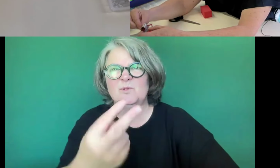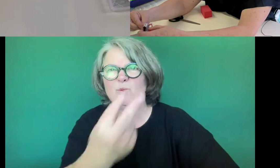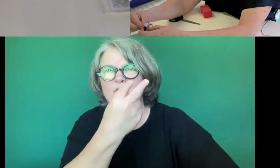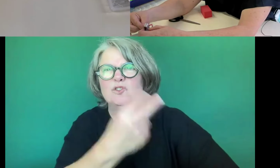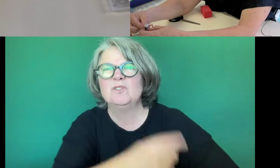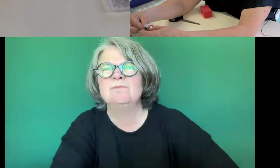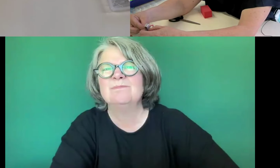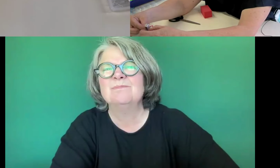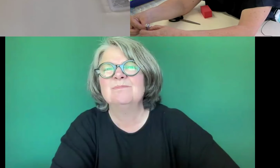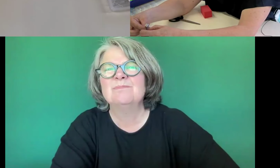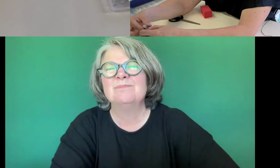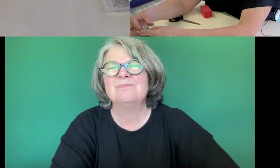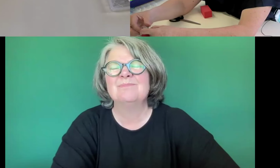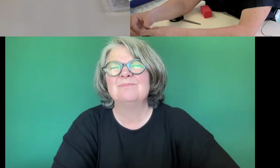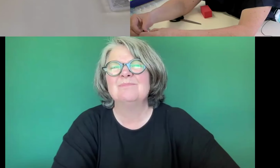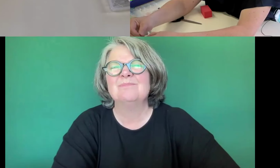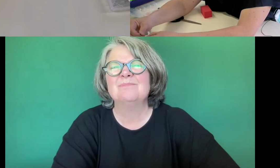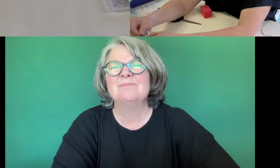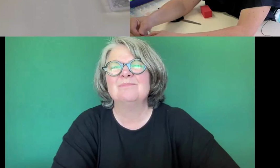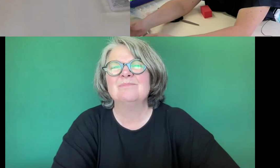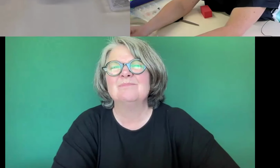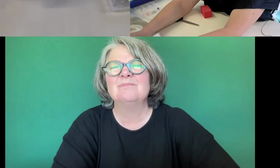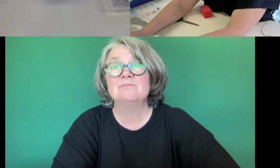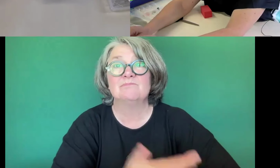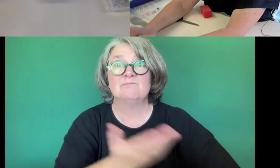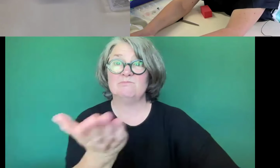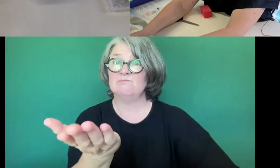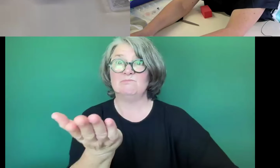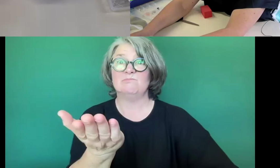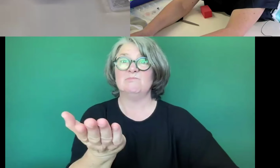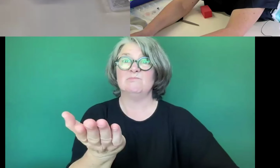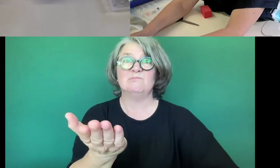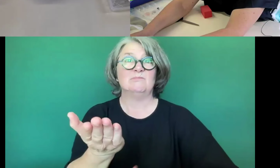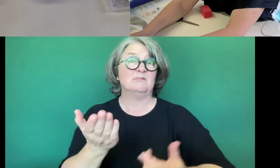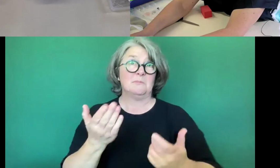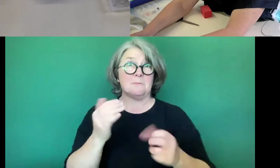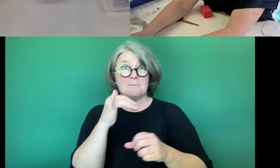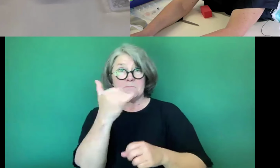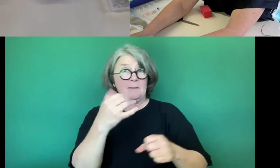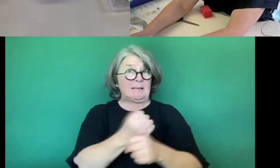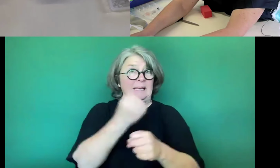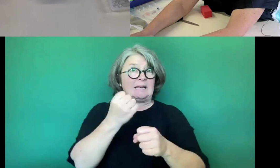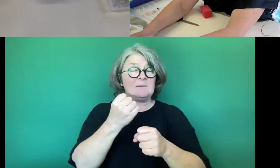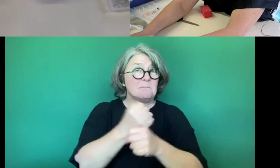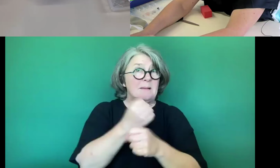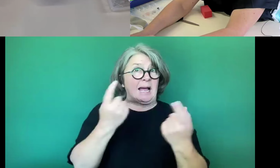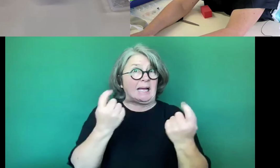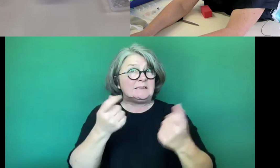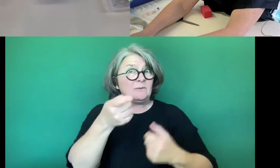flap back on itself. That is another way of making a flap, if that's any easier.